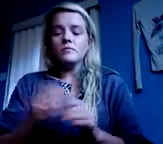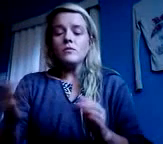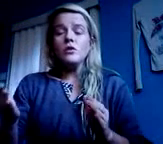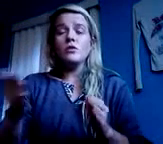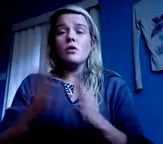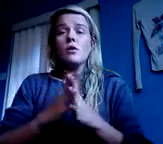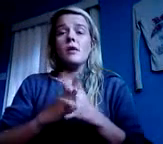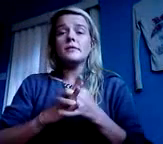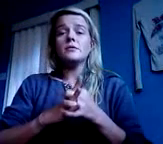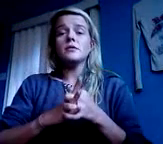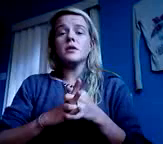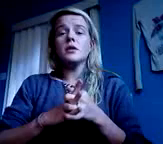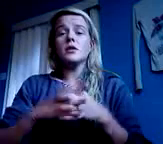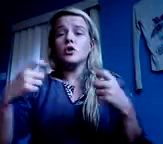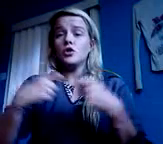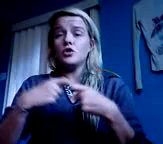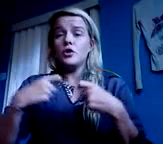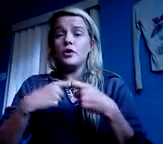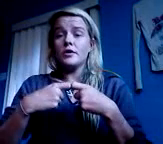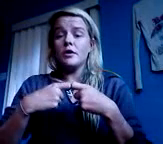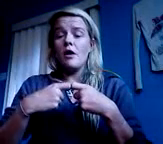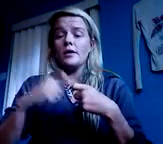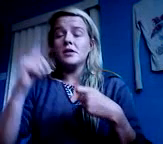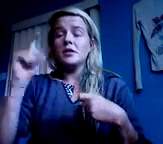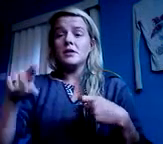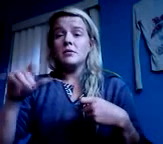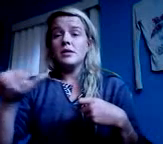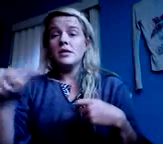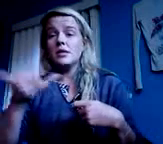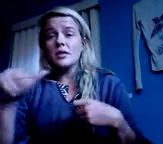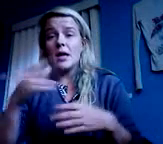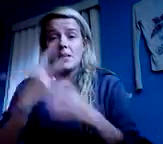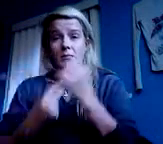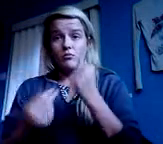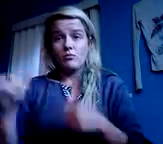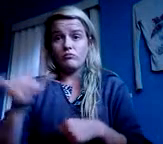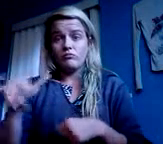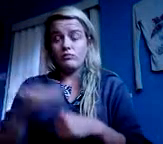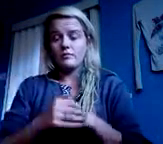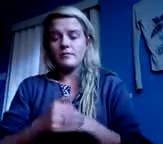both atomically and electrically. So let's get right into an example.